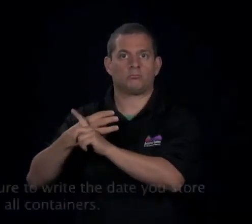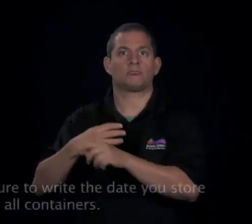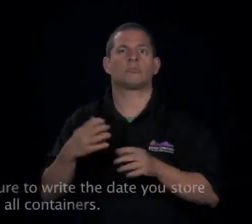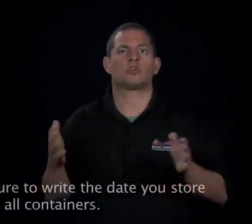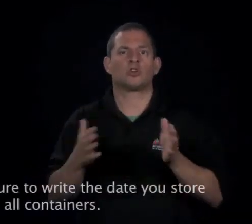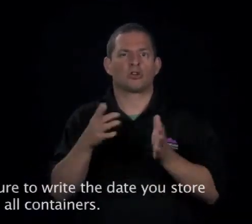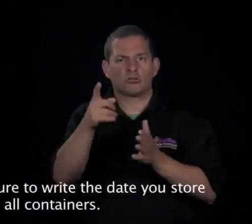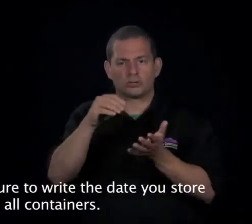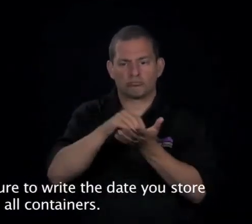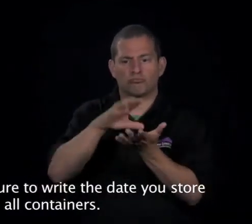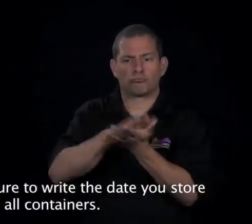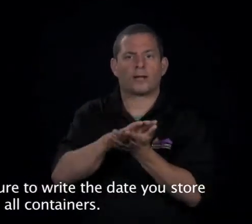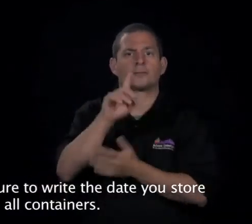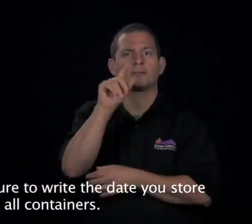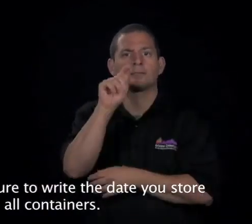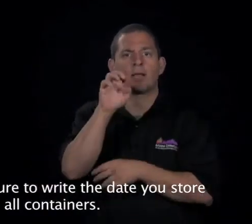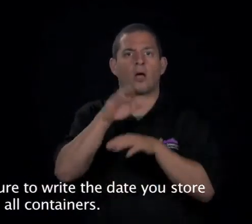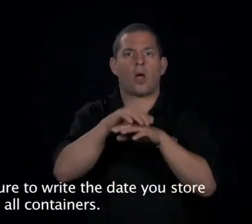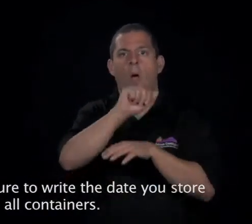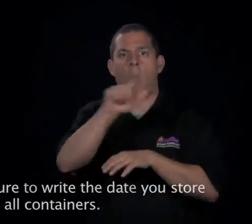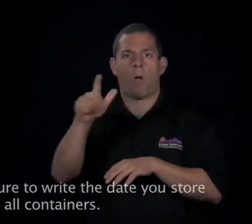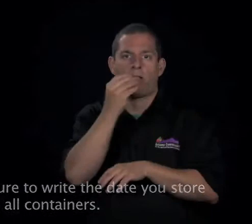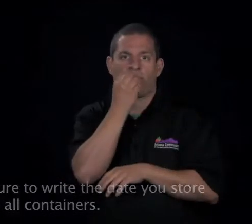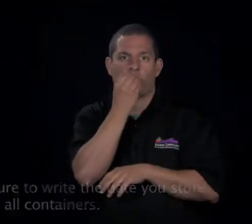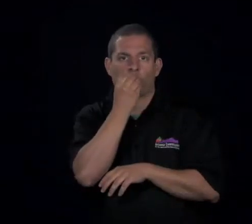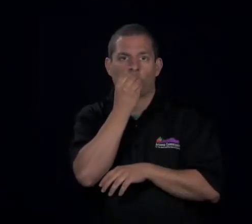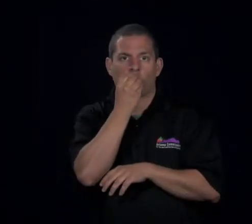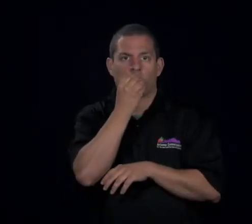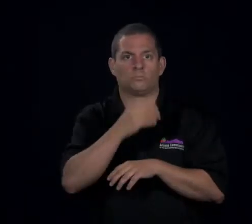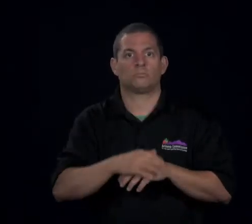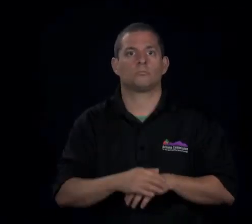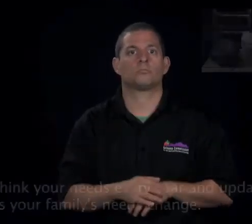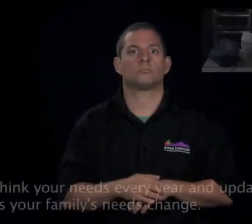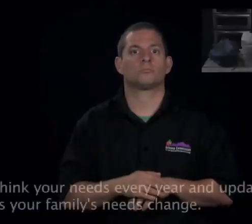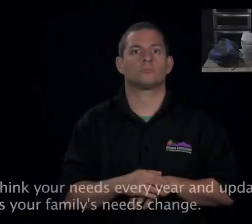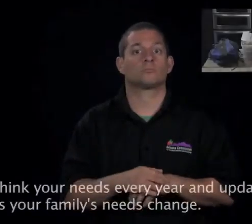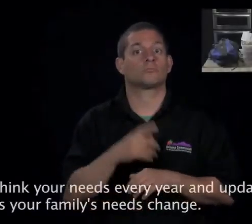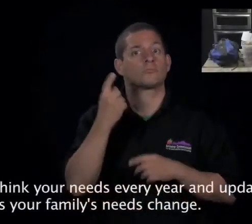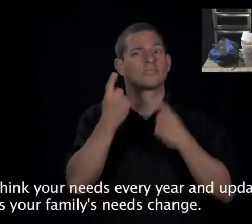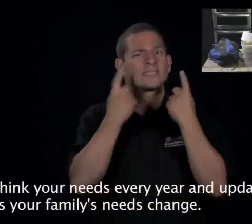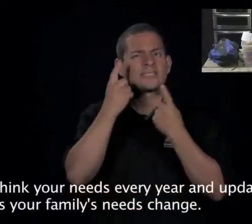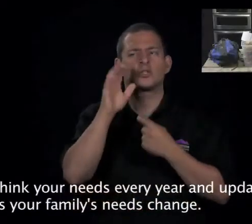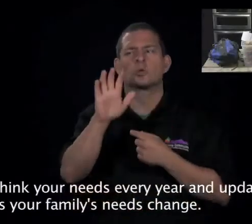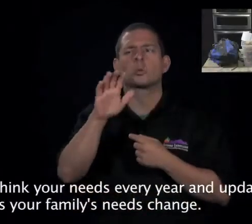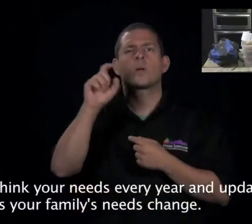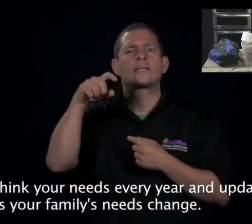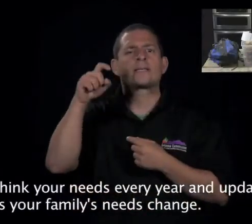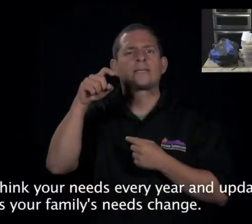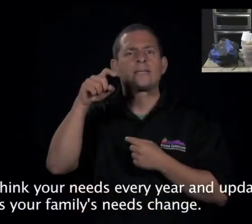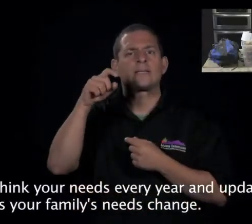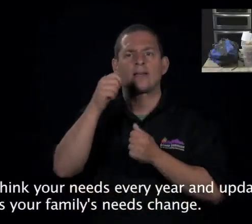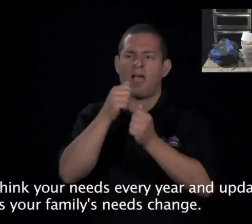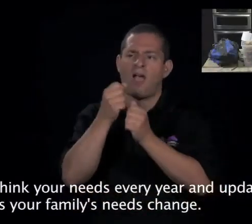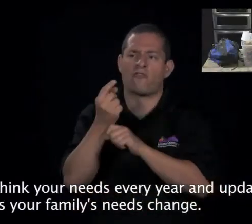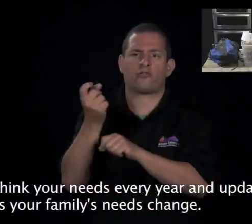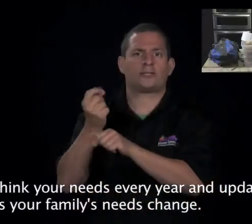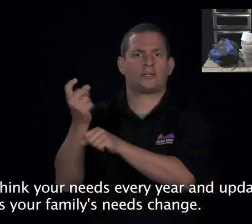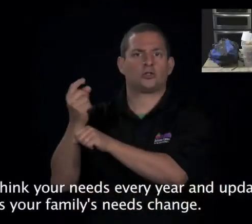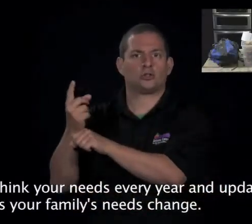Be sure to write the date you store it on all containers. Rethink your needs every year and update your kit as your family's